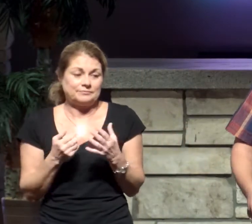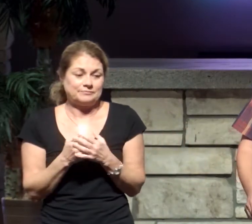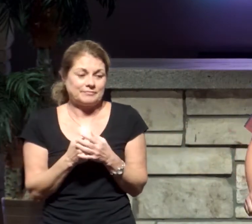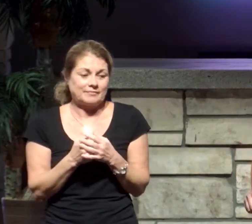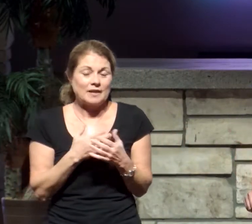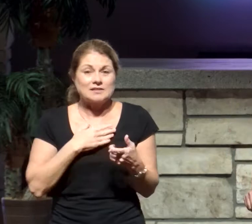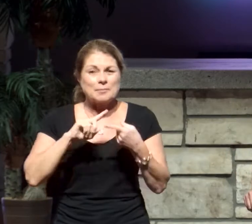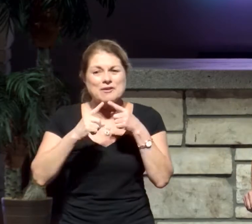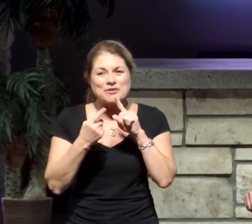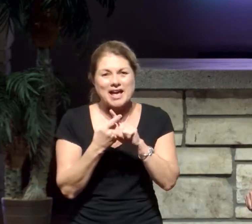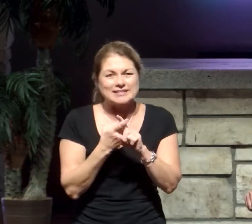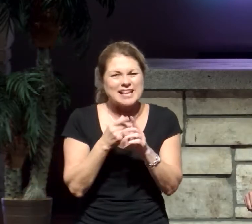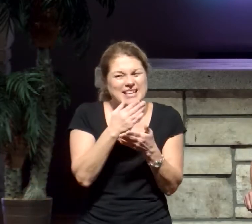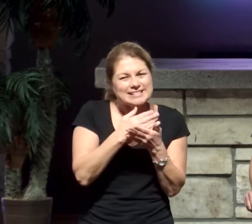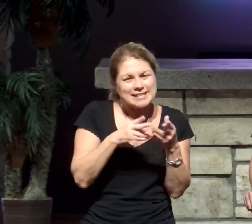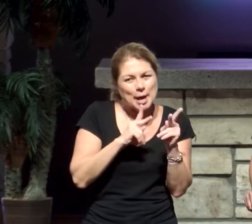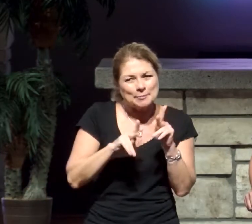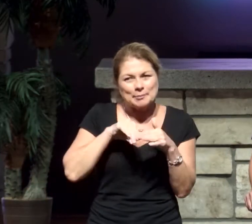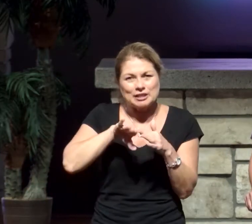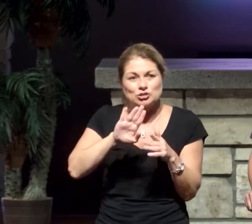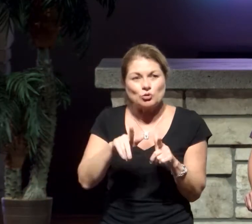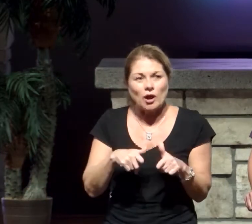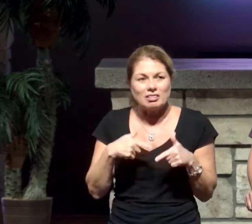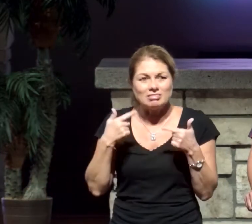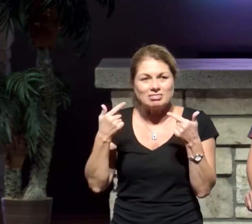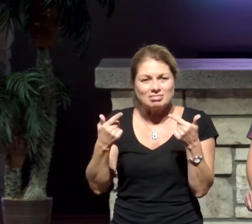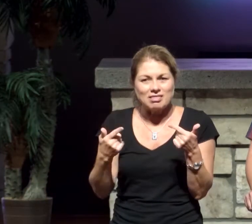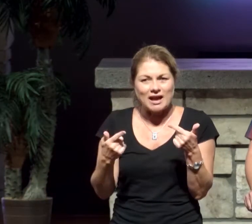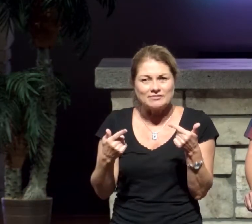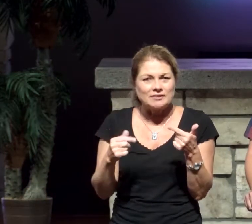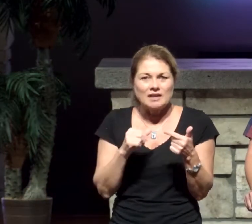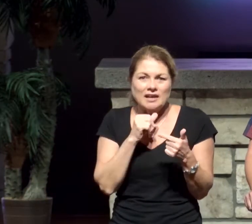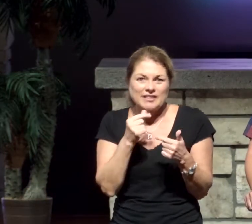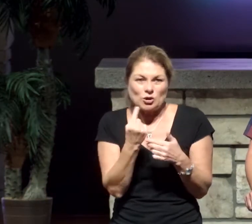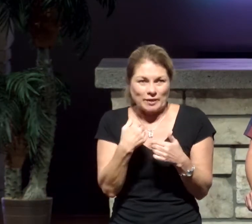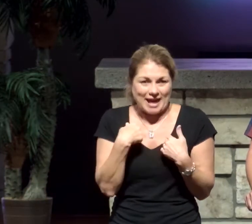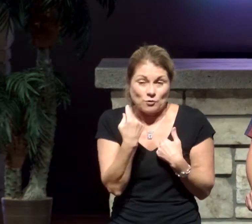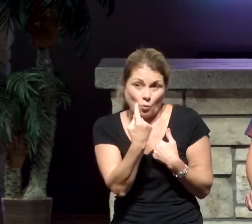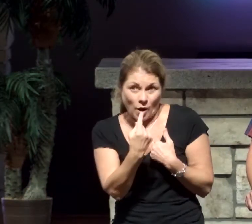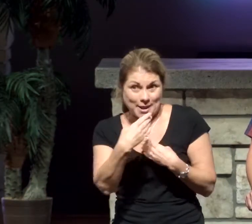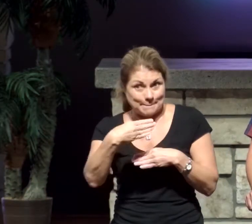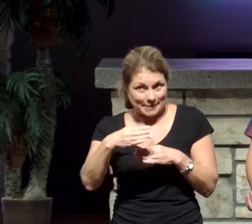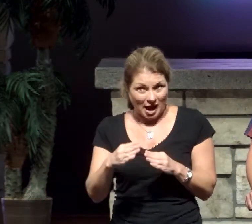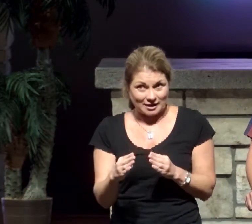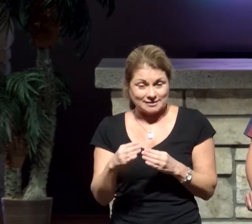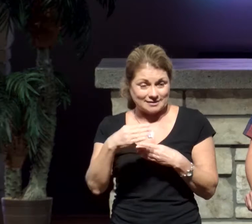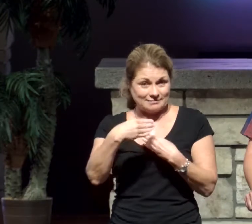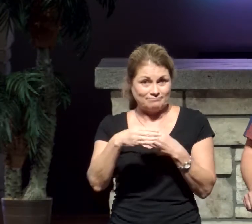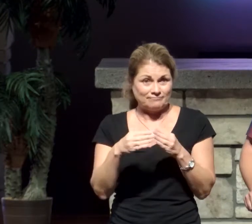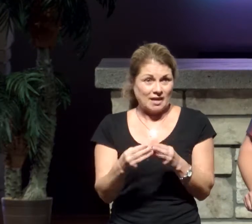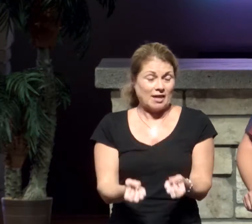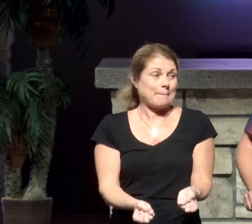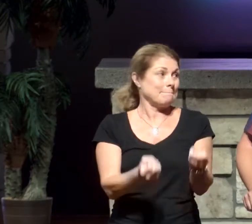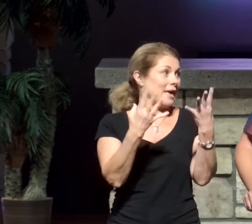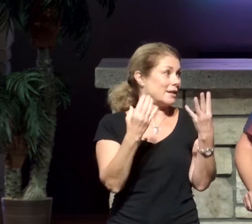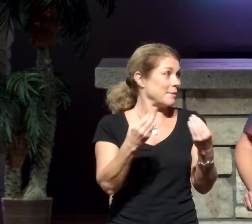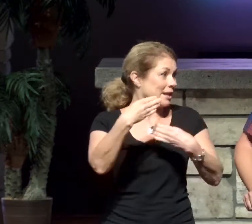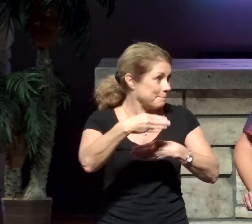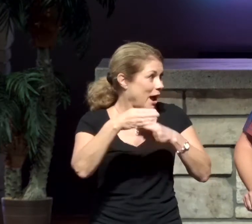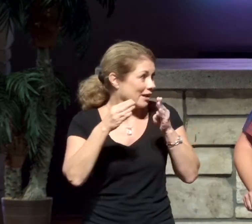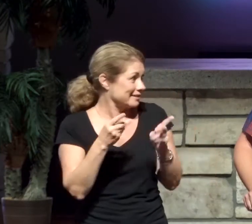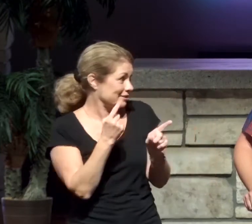And friends, here's the thing. Some of the people in your life, they don't just have one box. They have multiple boxes,